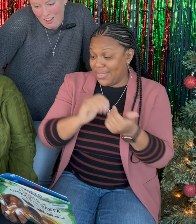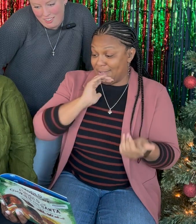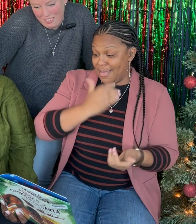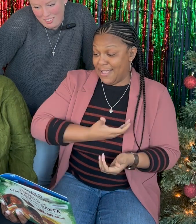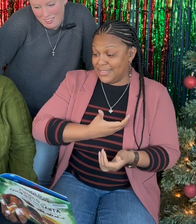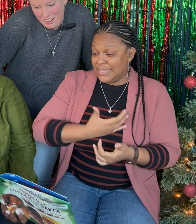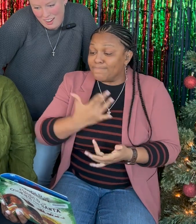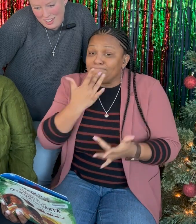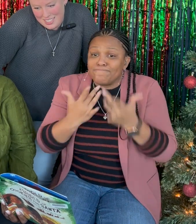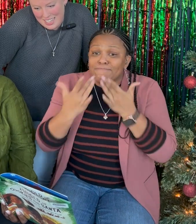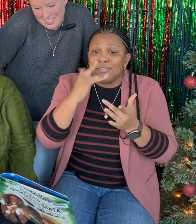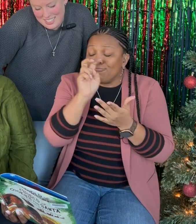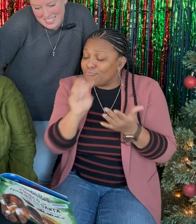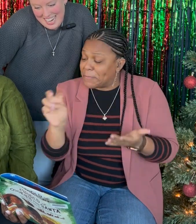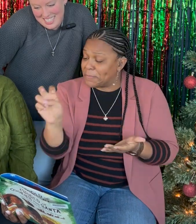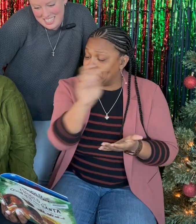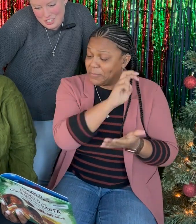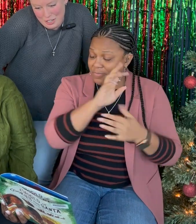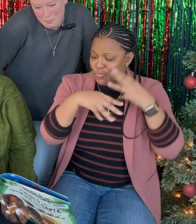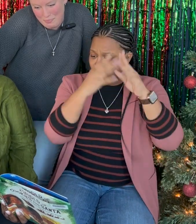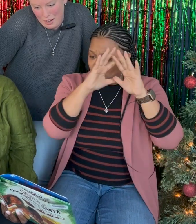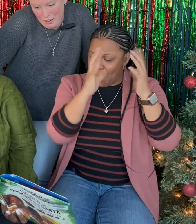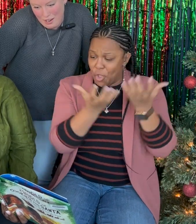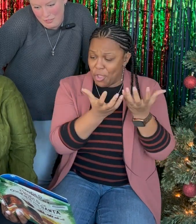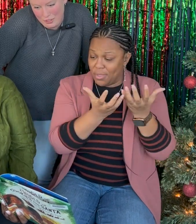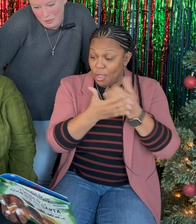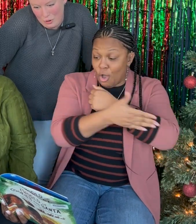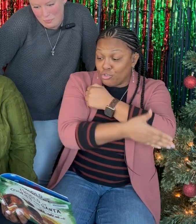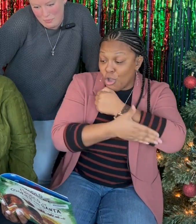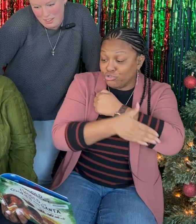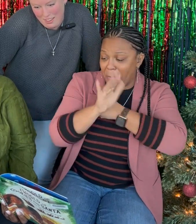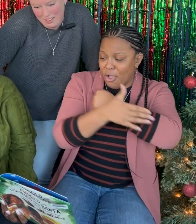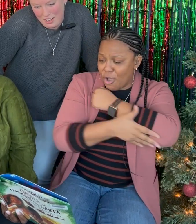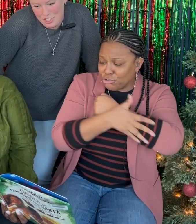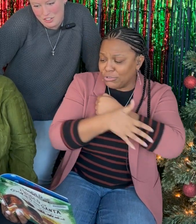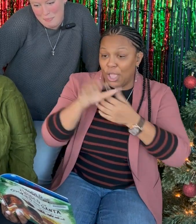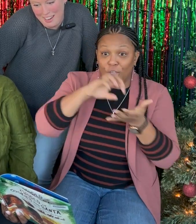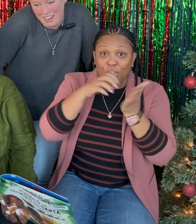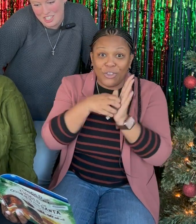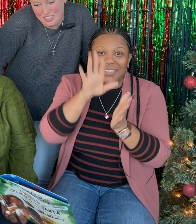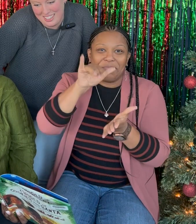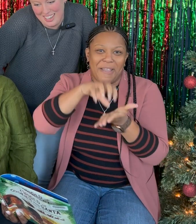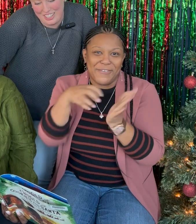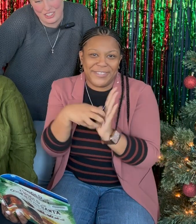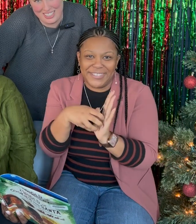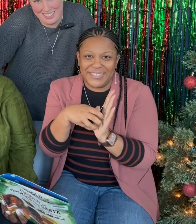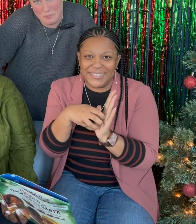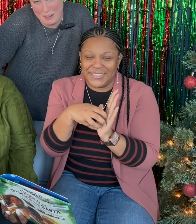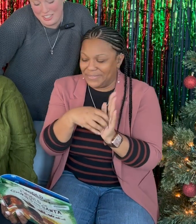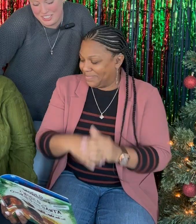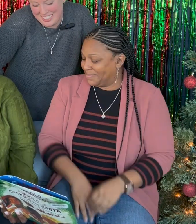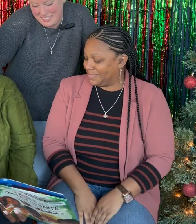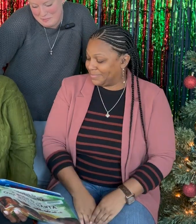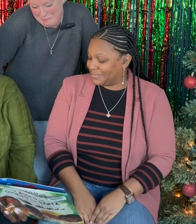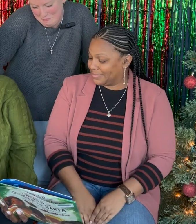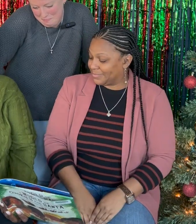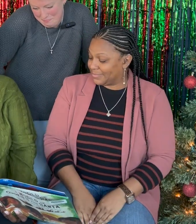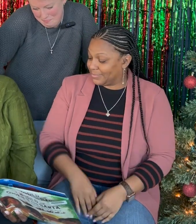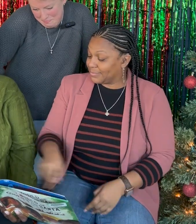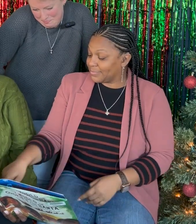Follow along on Santa's tasty trip around the globe, country by country and cookie by